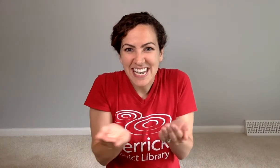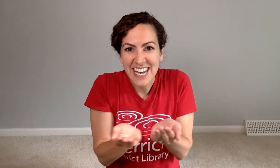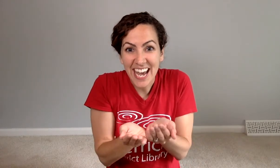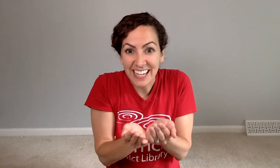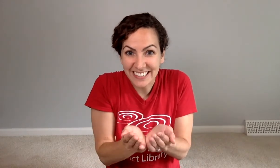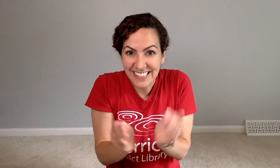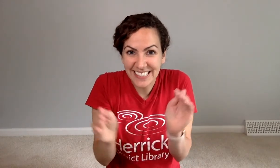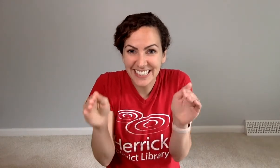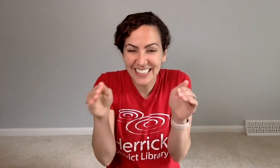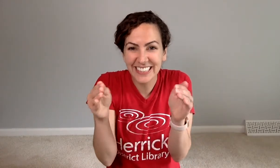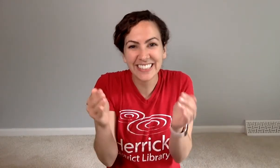nest.